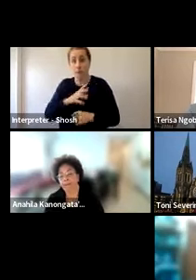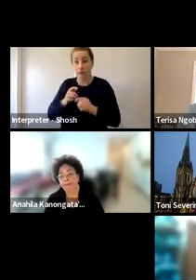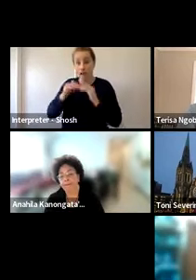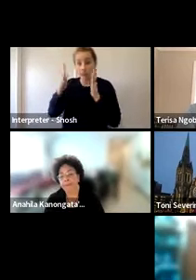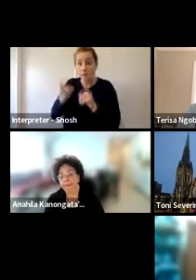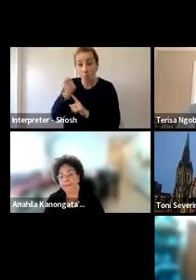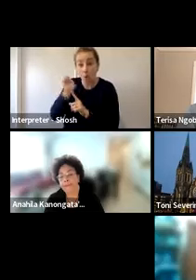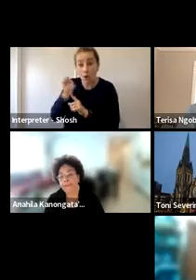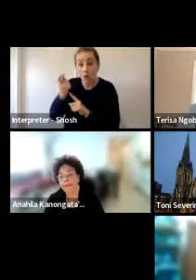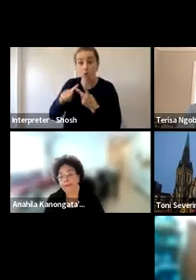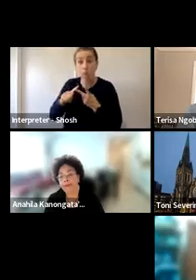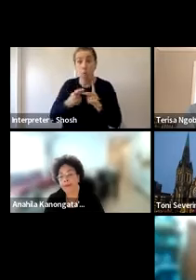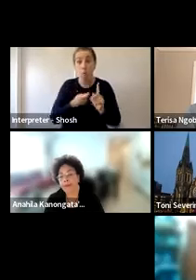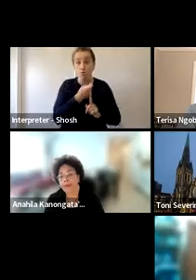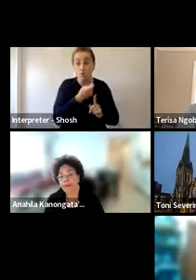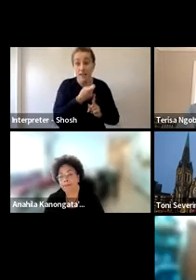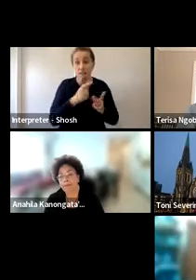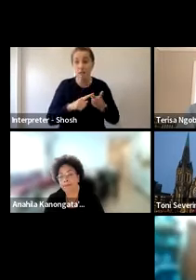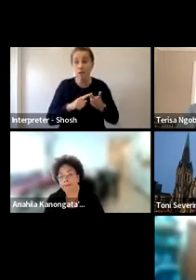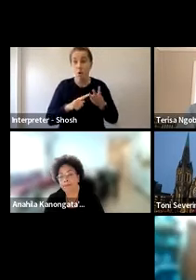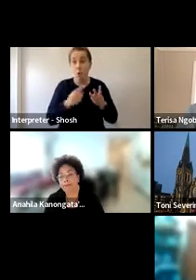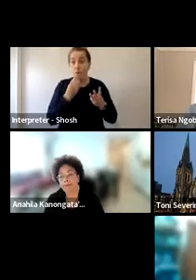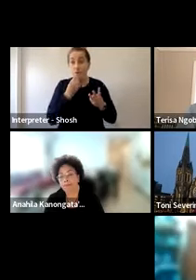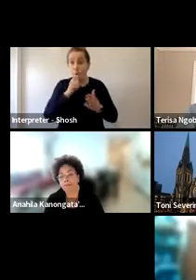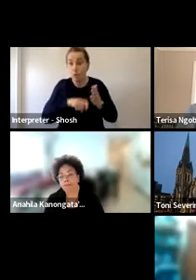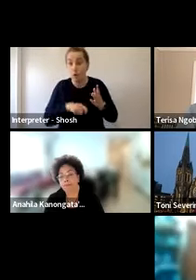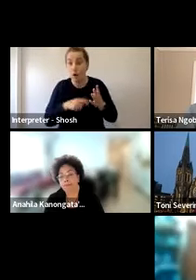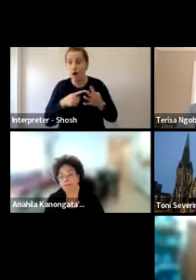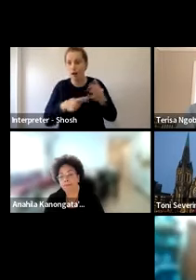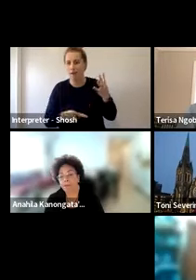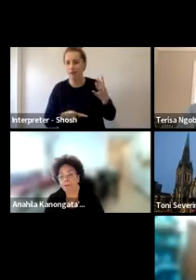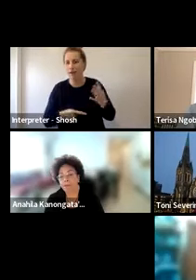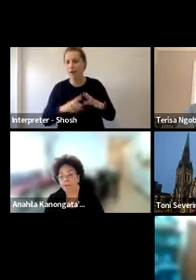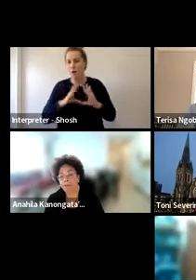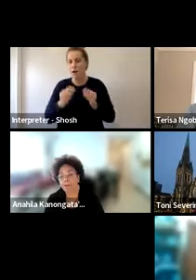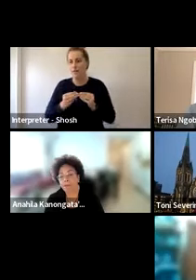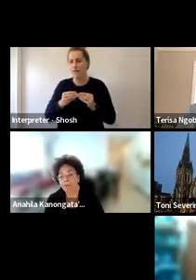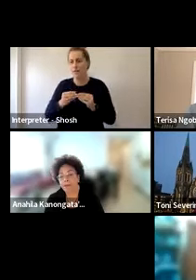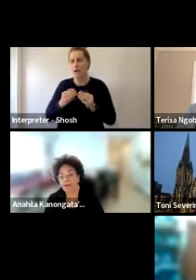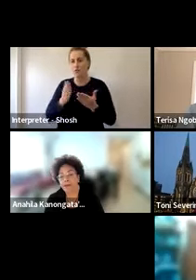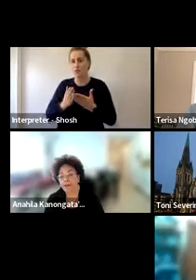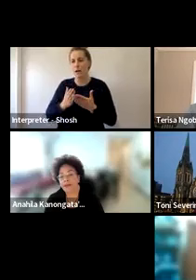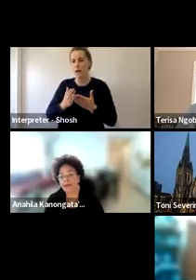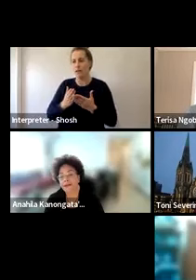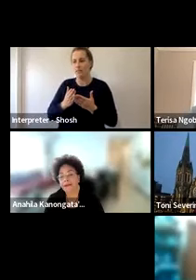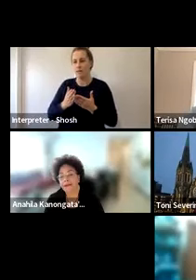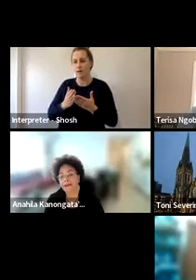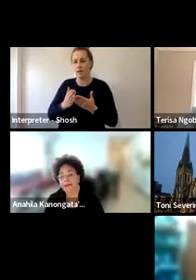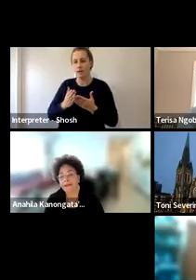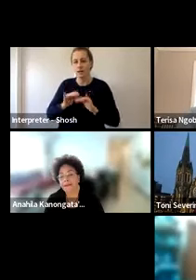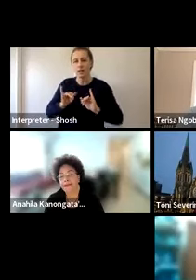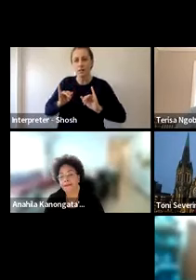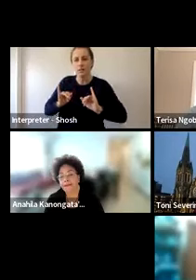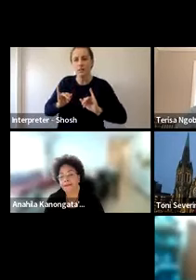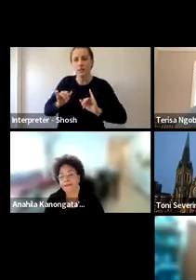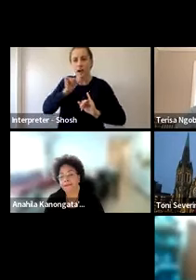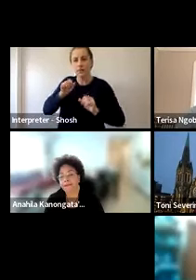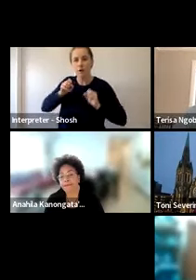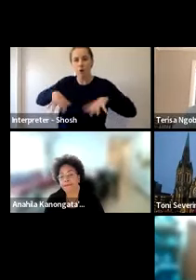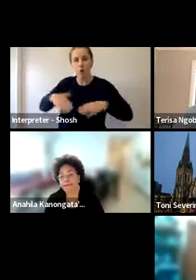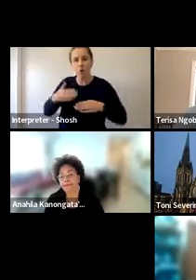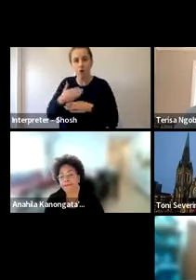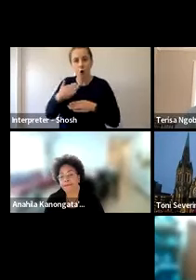or rents to pay, food to buy on the table. So all of that is in jeopardy when they potentially lose